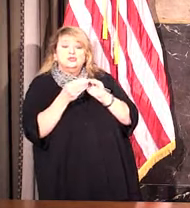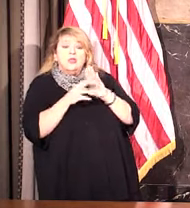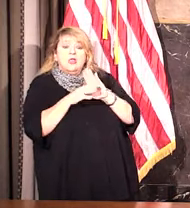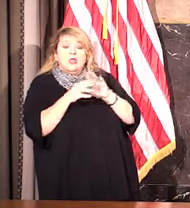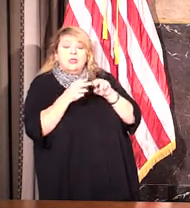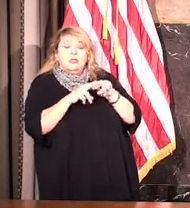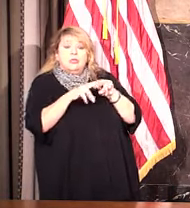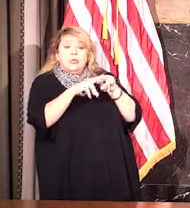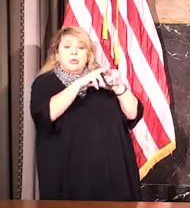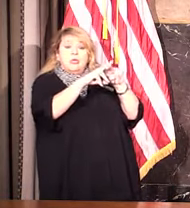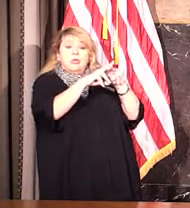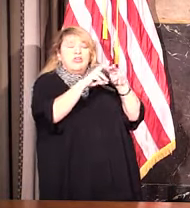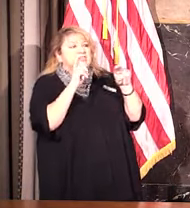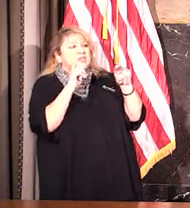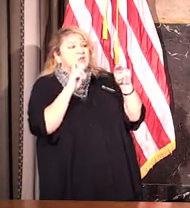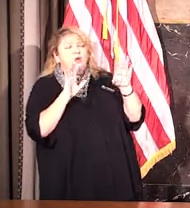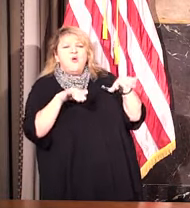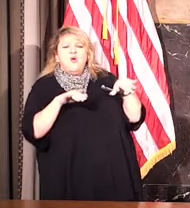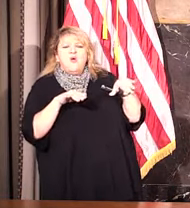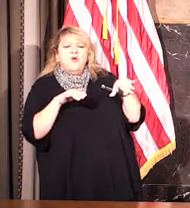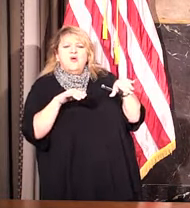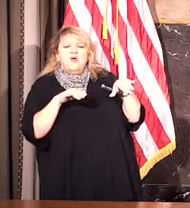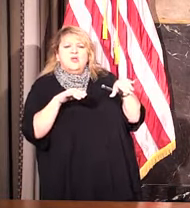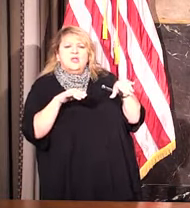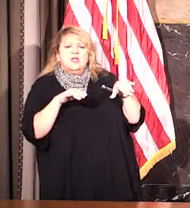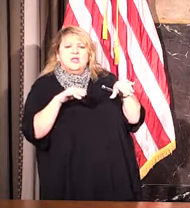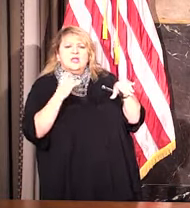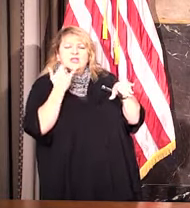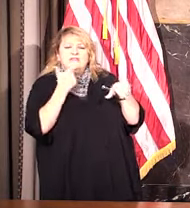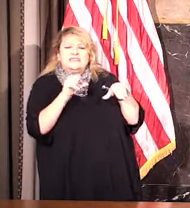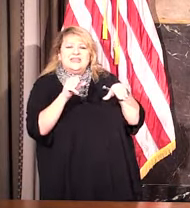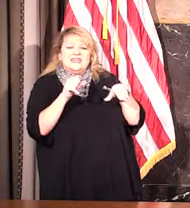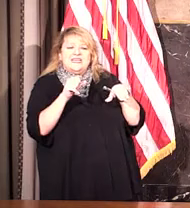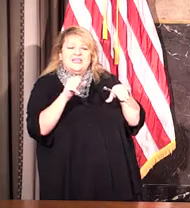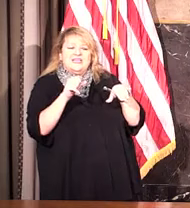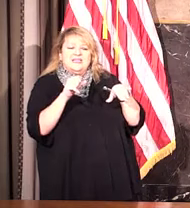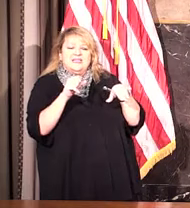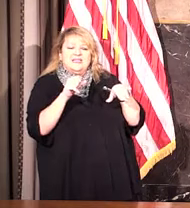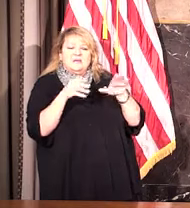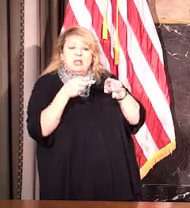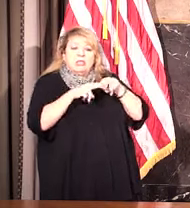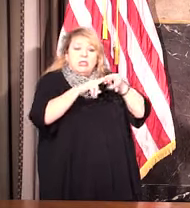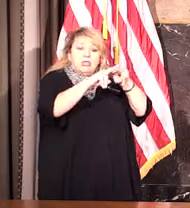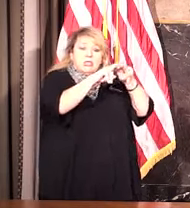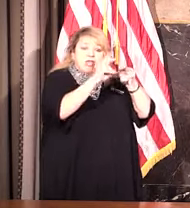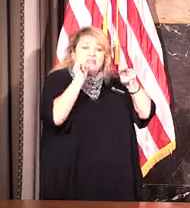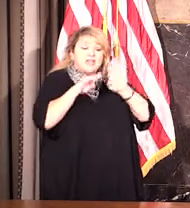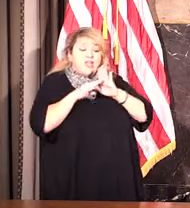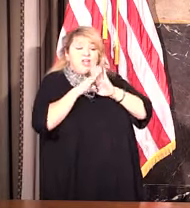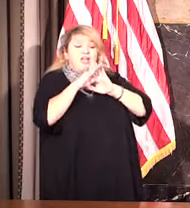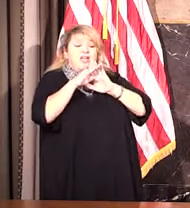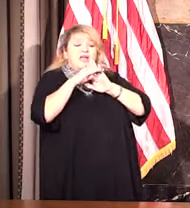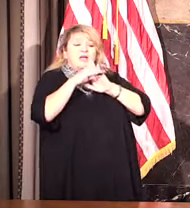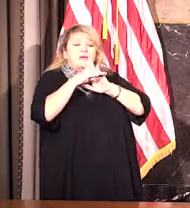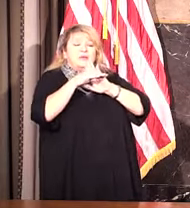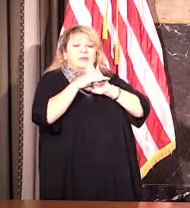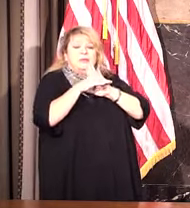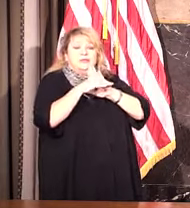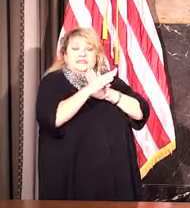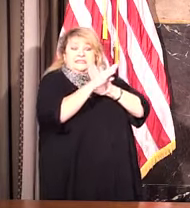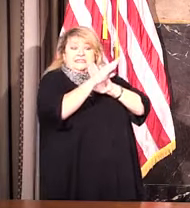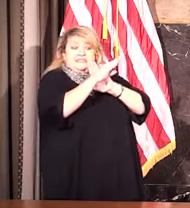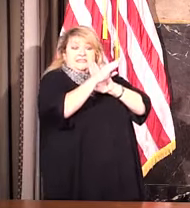numbers would lead you to believe at any given time, at any given snapshot. And that's for a couple of reasons. One is that